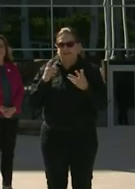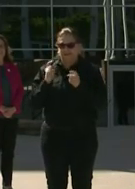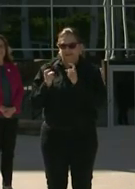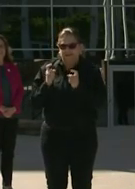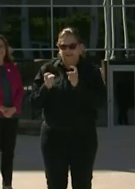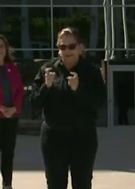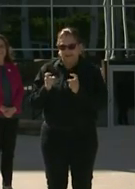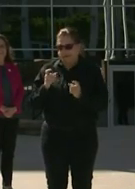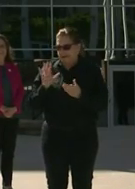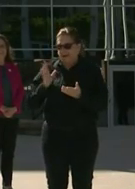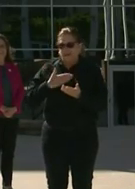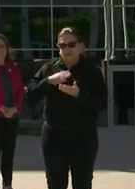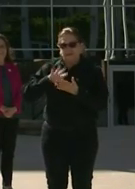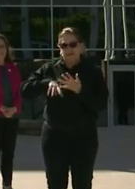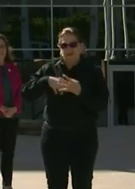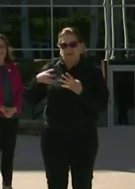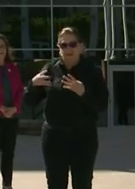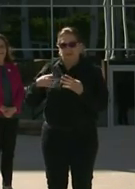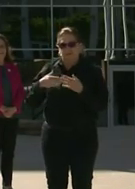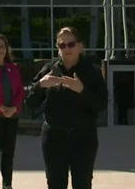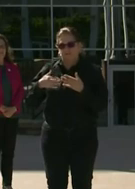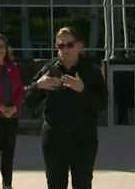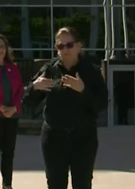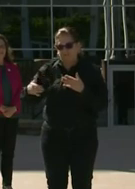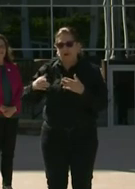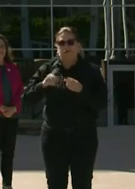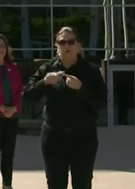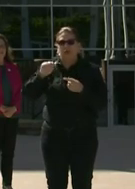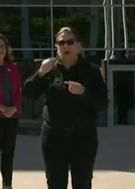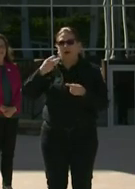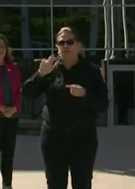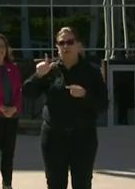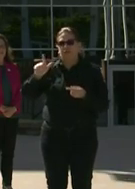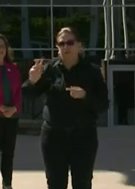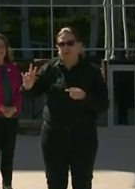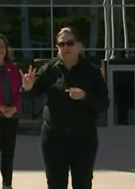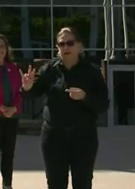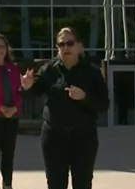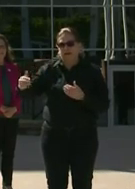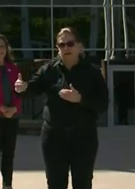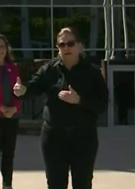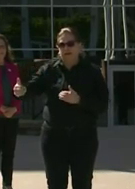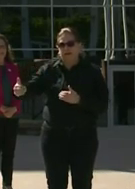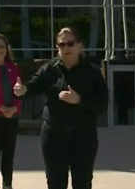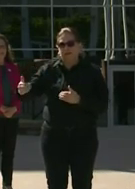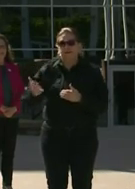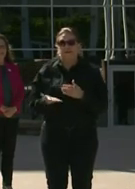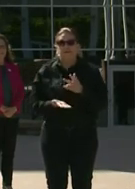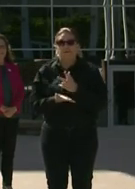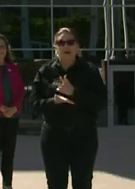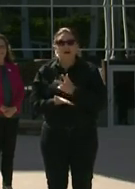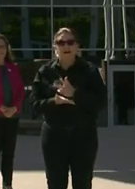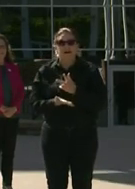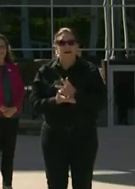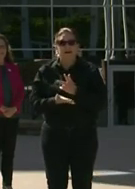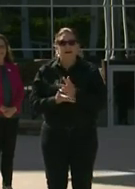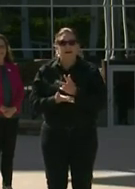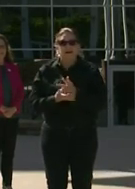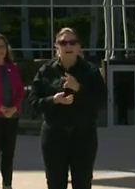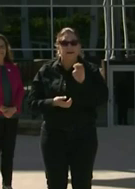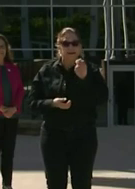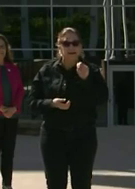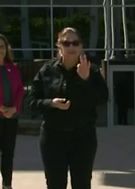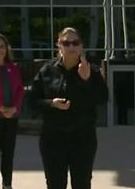services and programs have been impacted by this operational adjustment, including parking enforcement. With an increased number